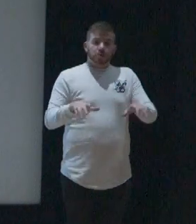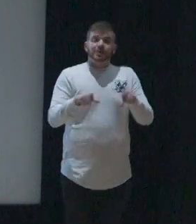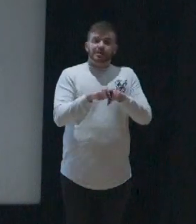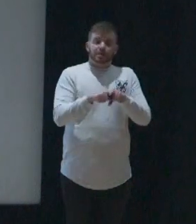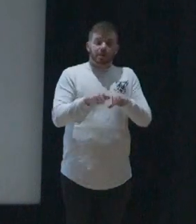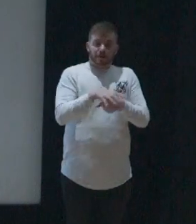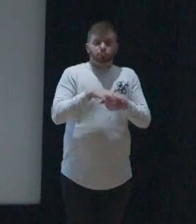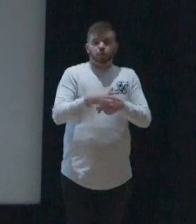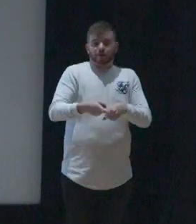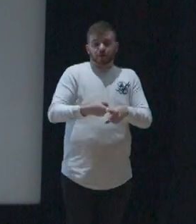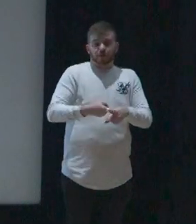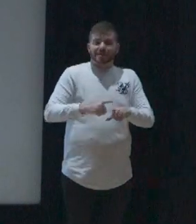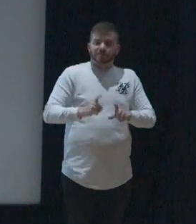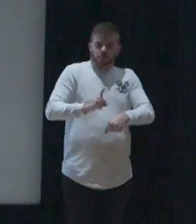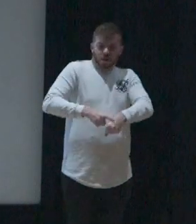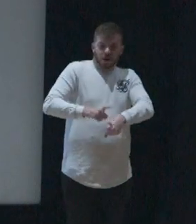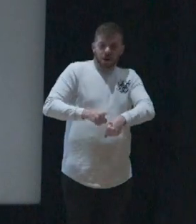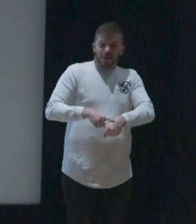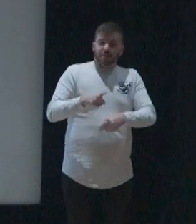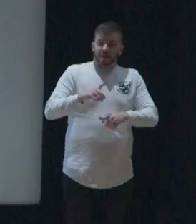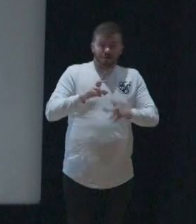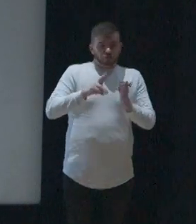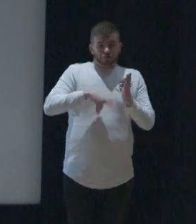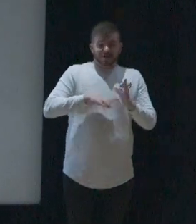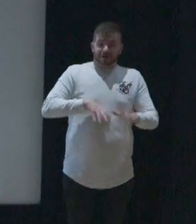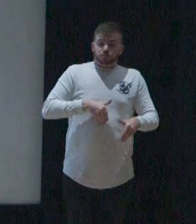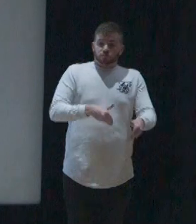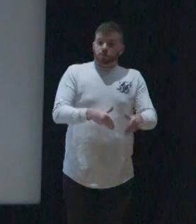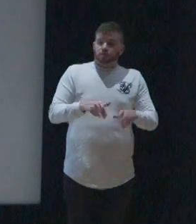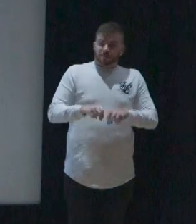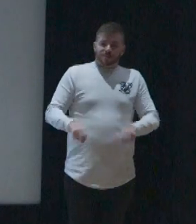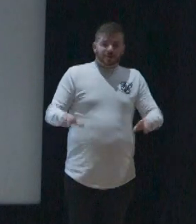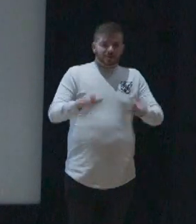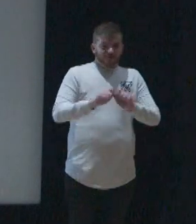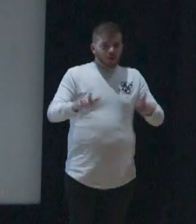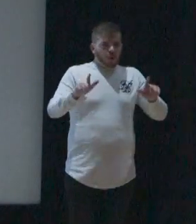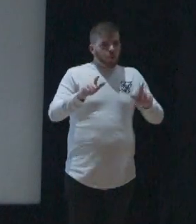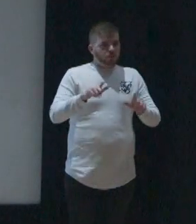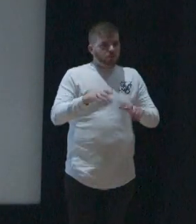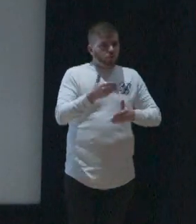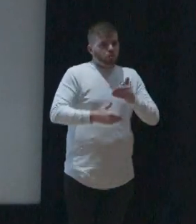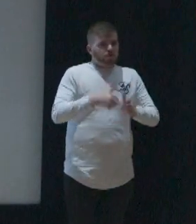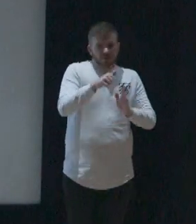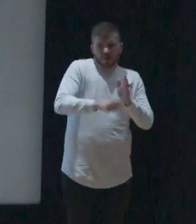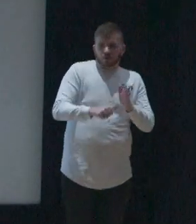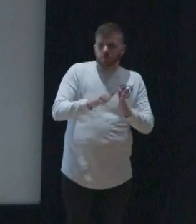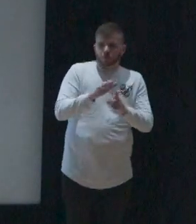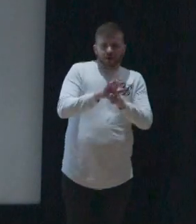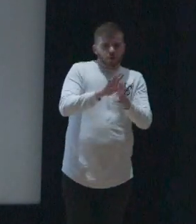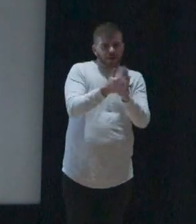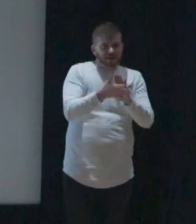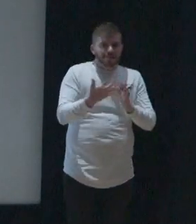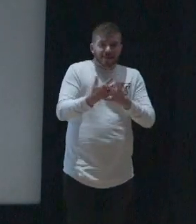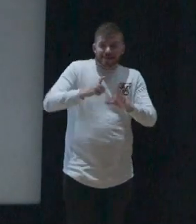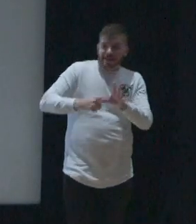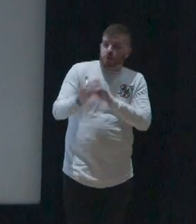different times. Also, if you revisit the introductory video, which is the story at the beginning of Shadowhand, it says, "Many years ago,